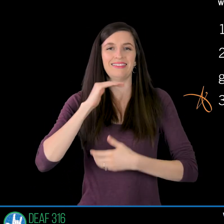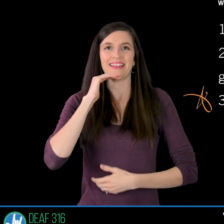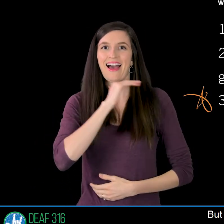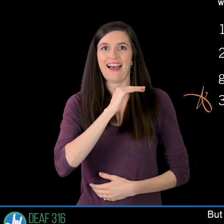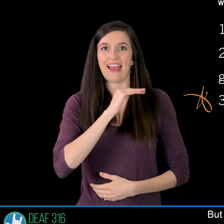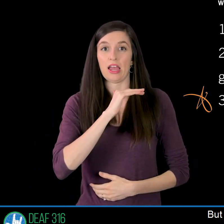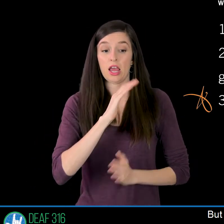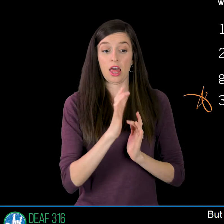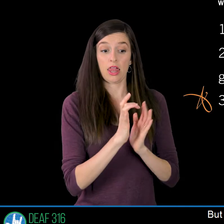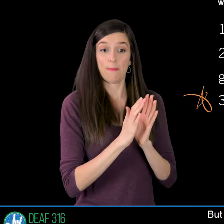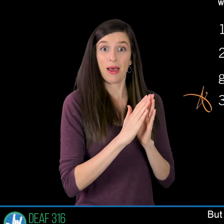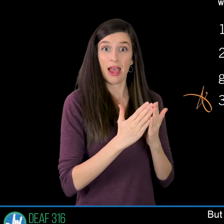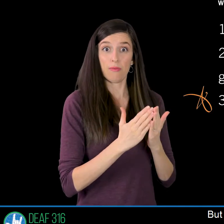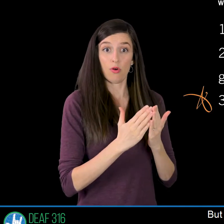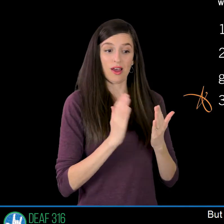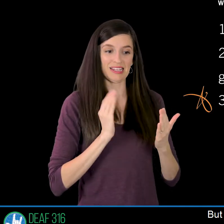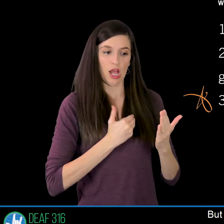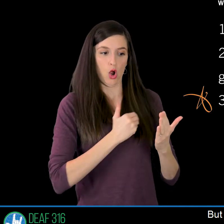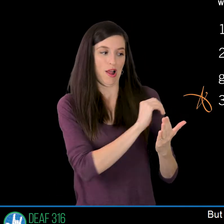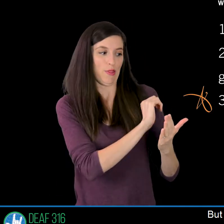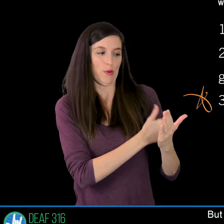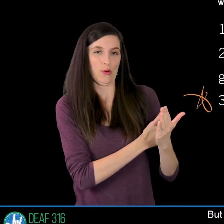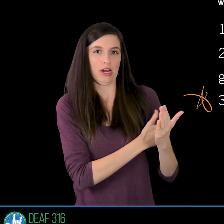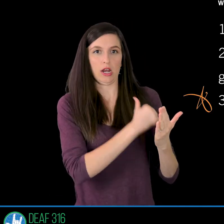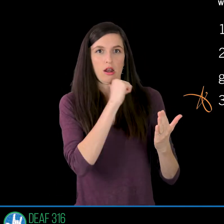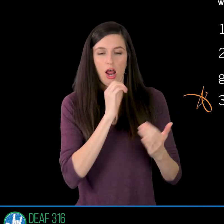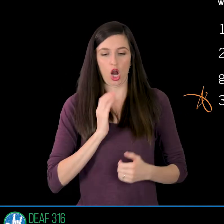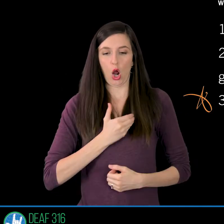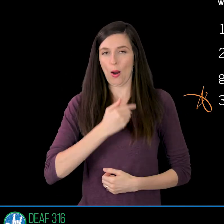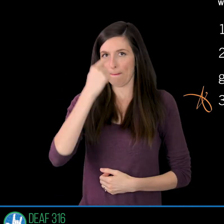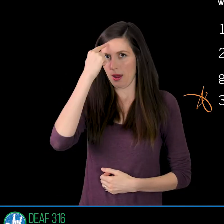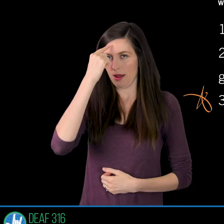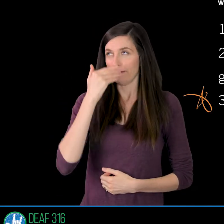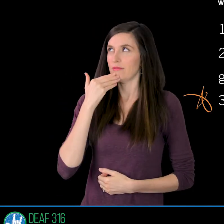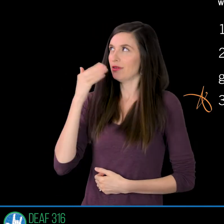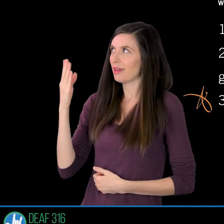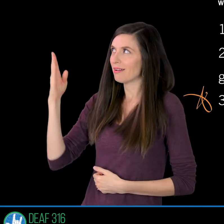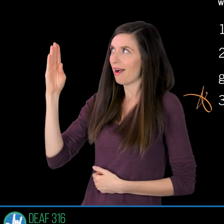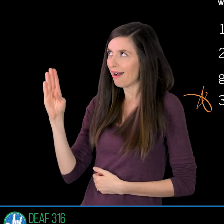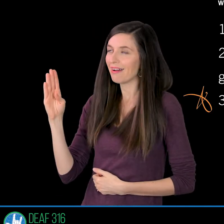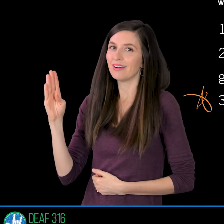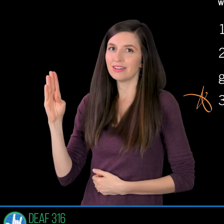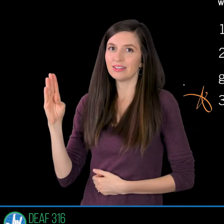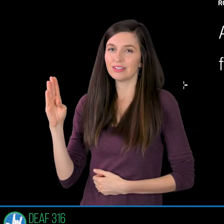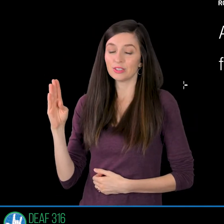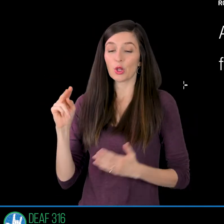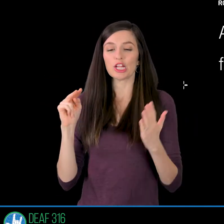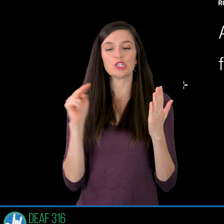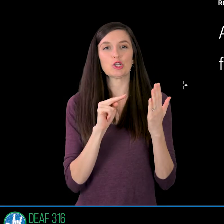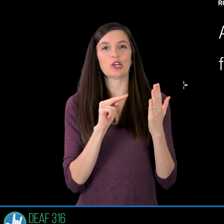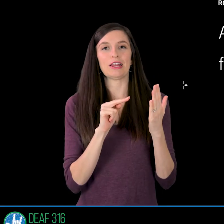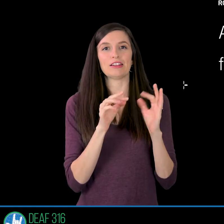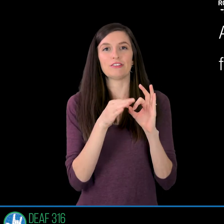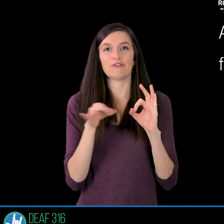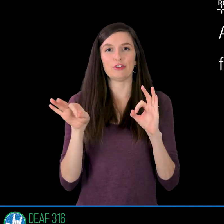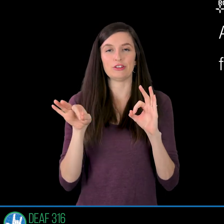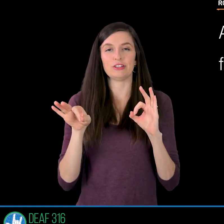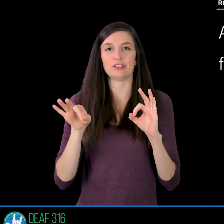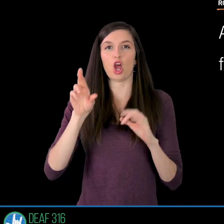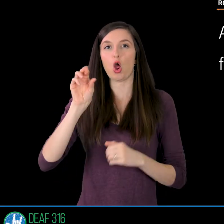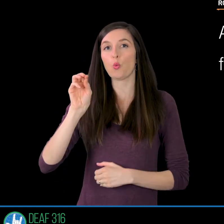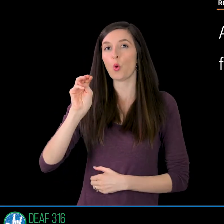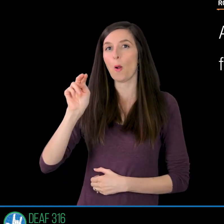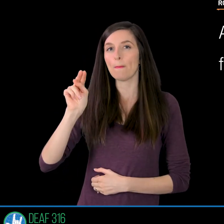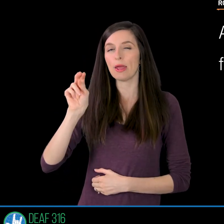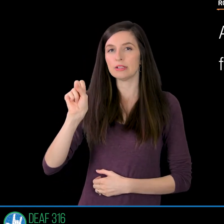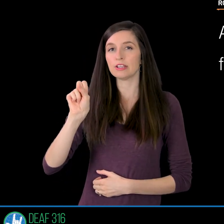telling a lie. But the Bible is our authority, not our own conscience, and therefore let's look at a few passages.